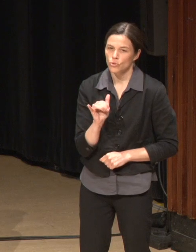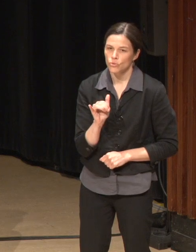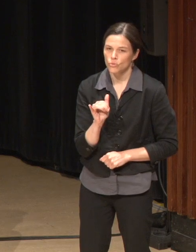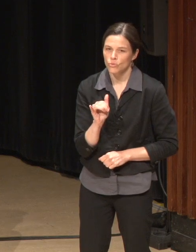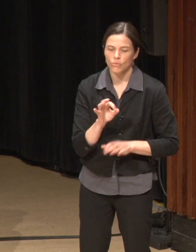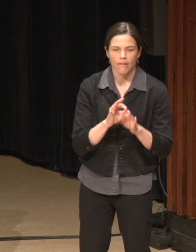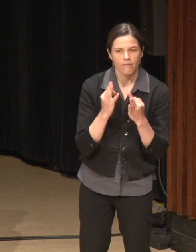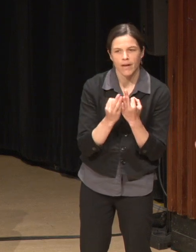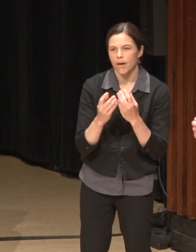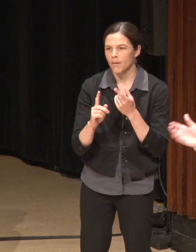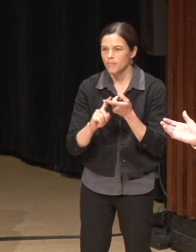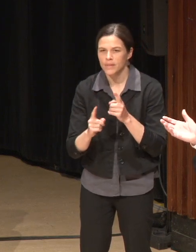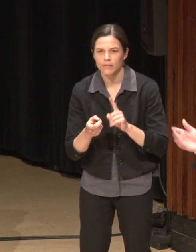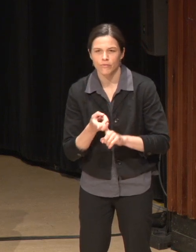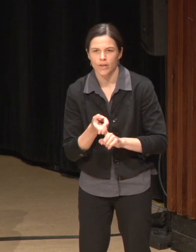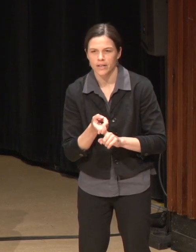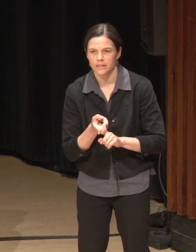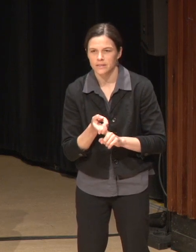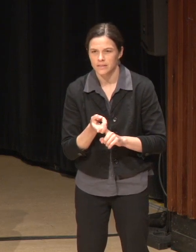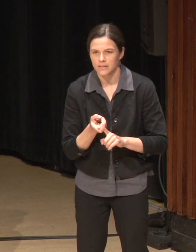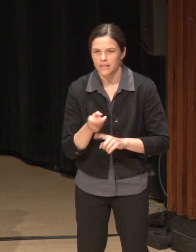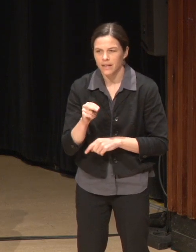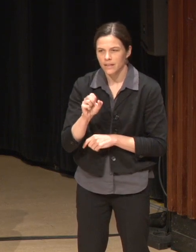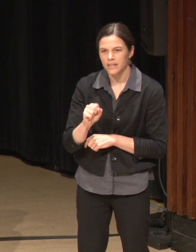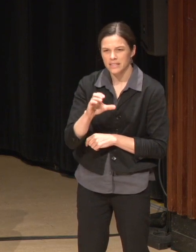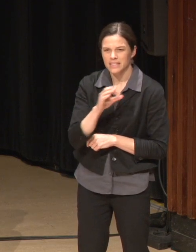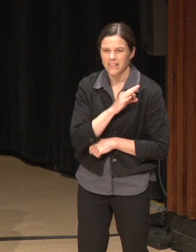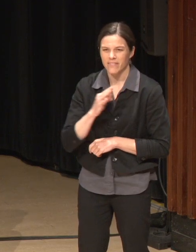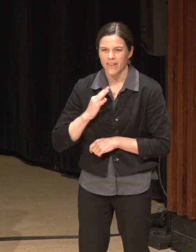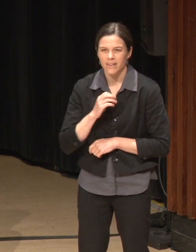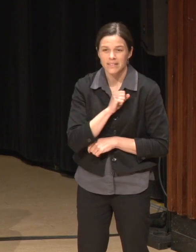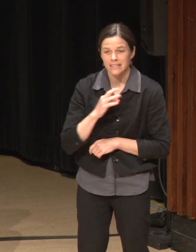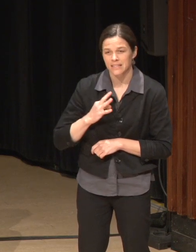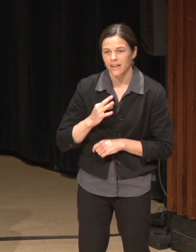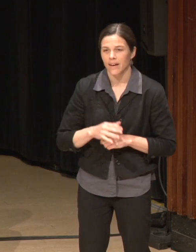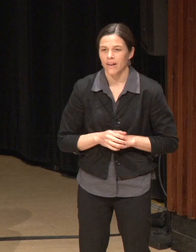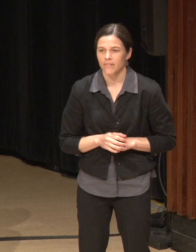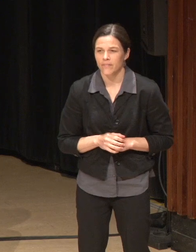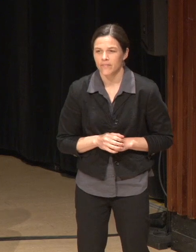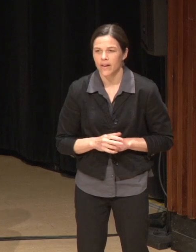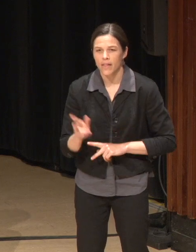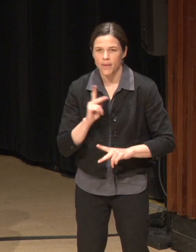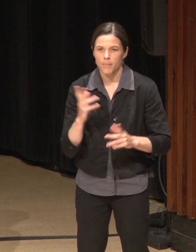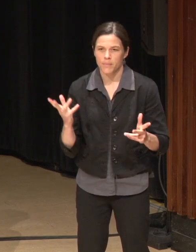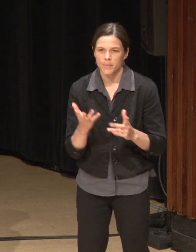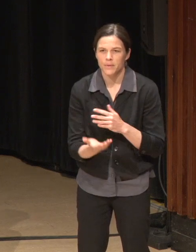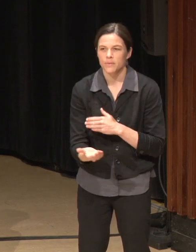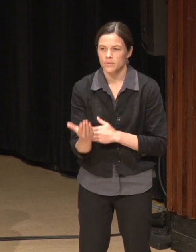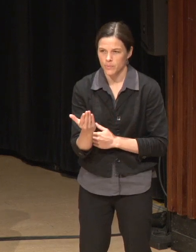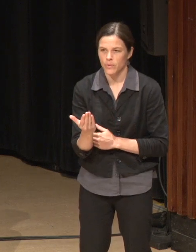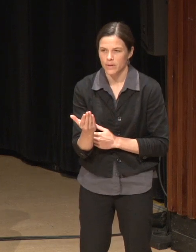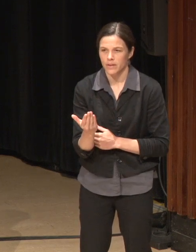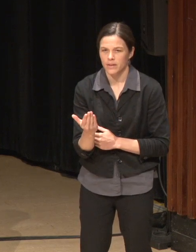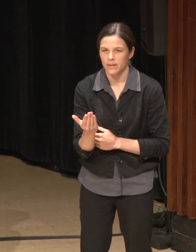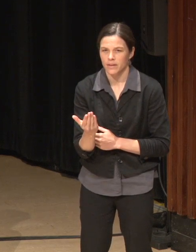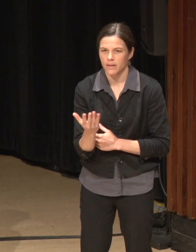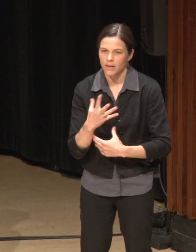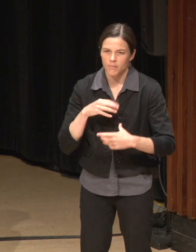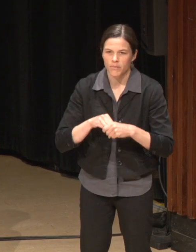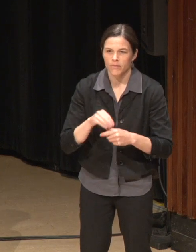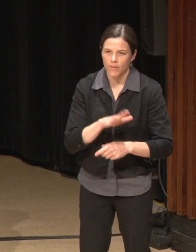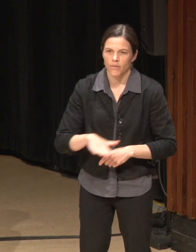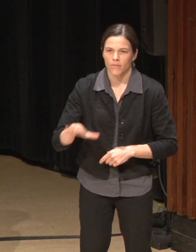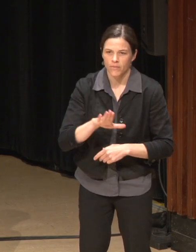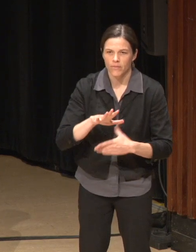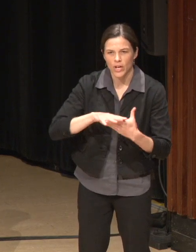family, friends, amazing NSCC faculty or staff, there are people here this morning who have been part of your